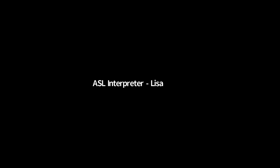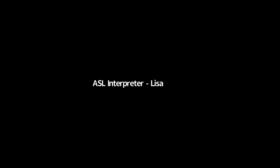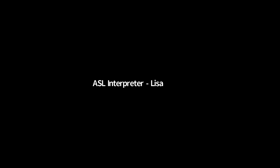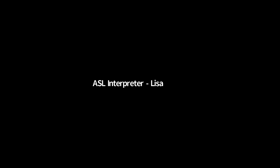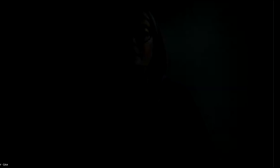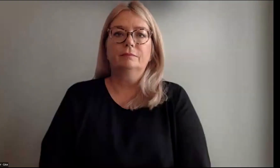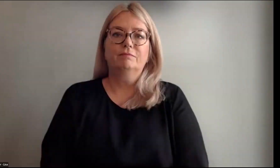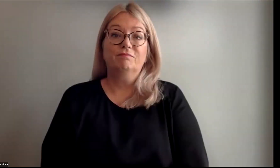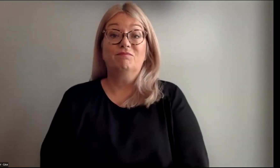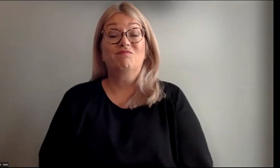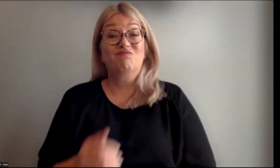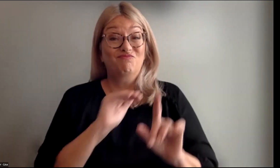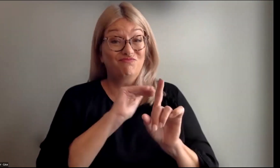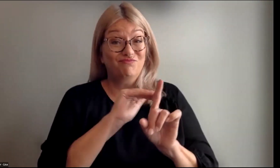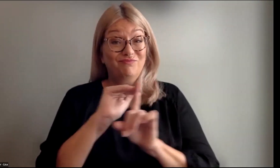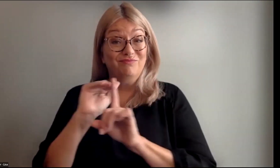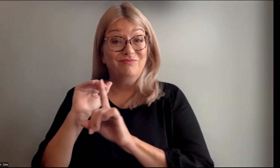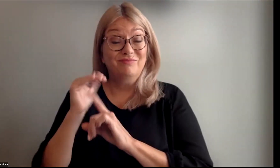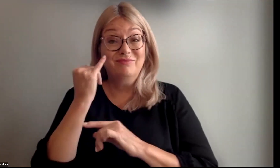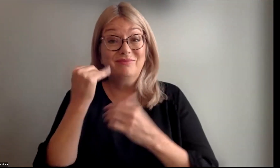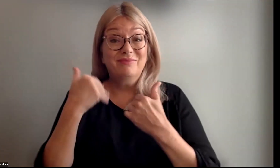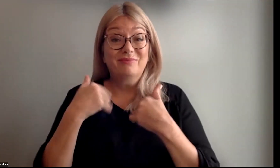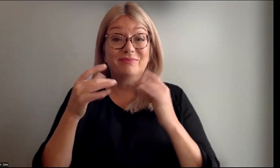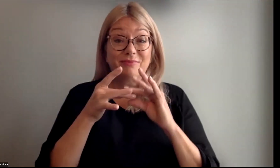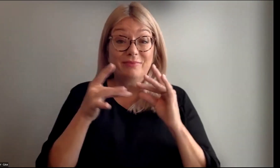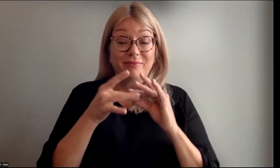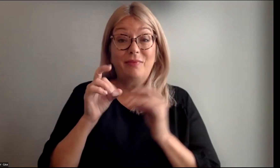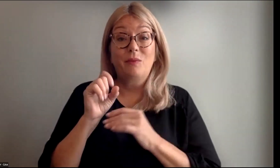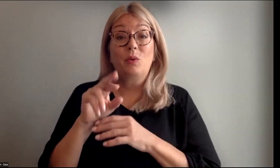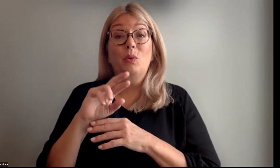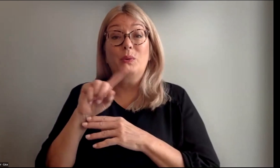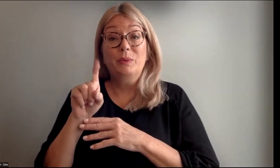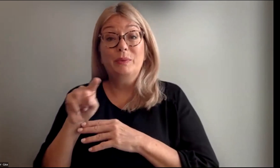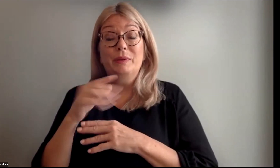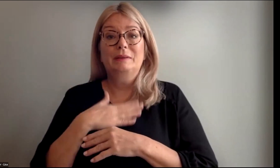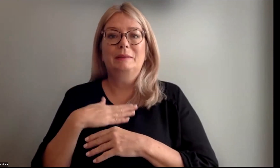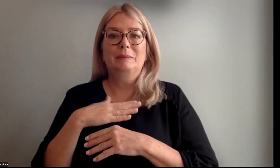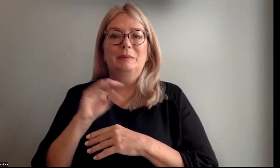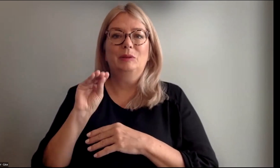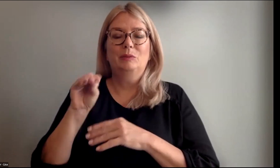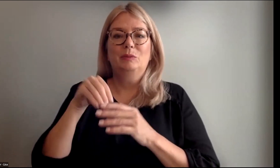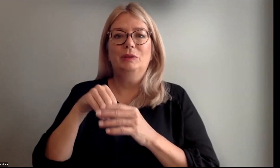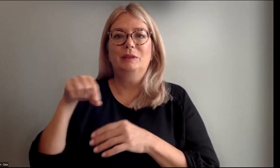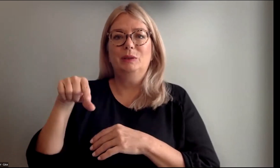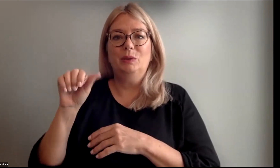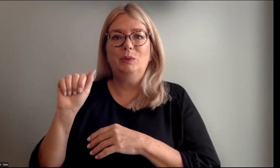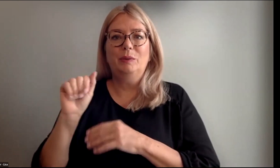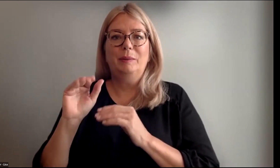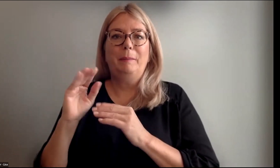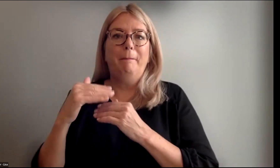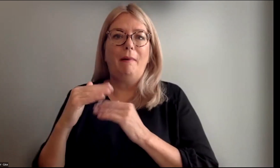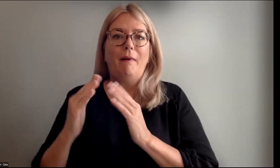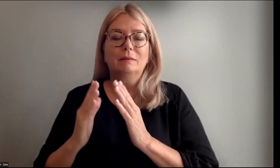Just a reminder, if you have a comment or a question, please either put it in the Q&A box and we'll be happy to answer